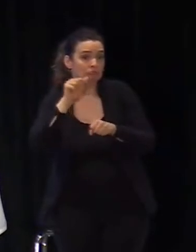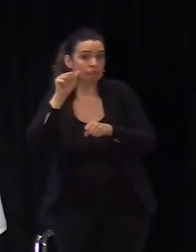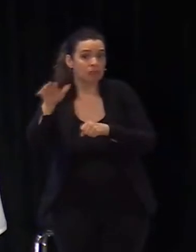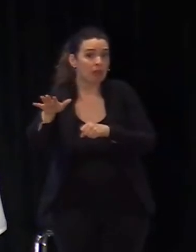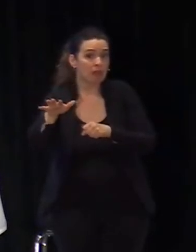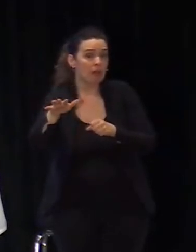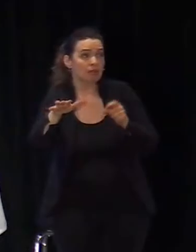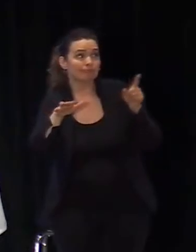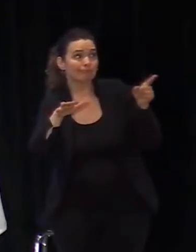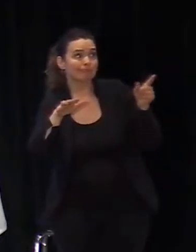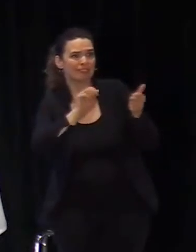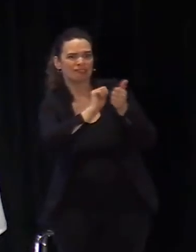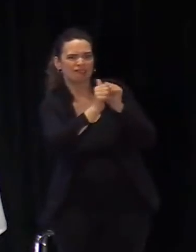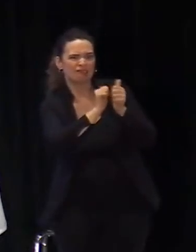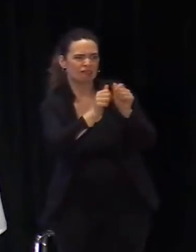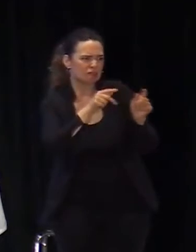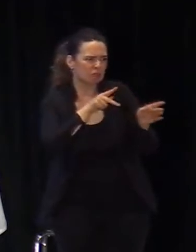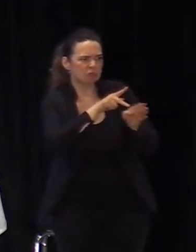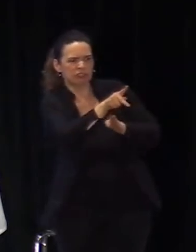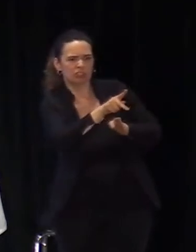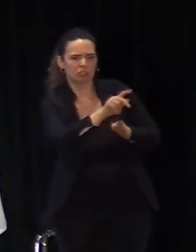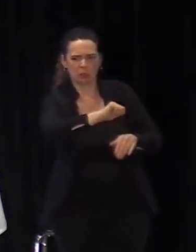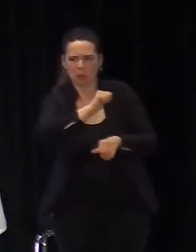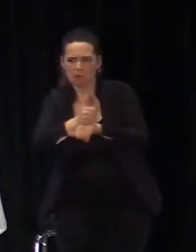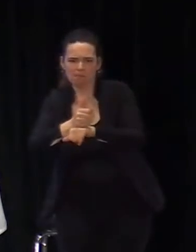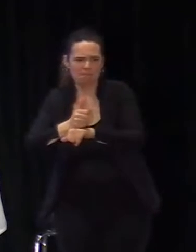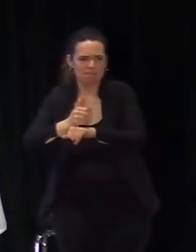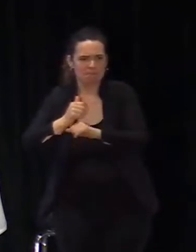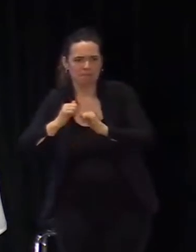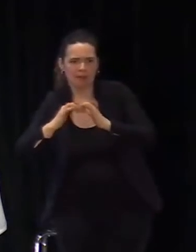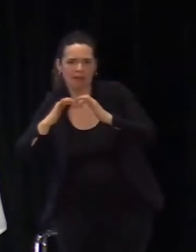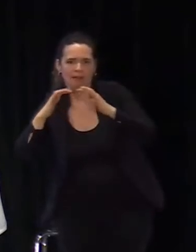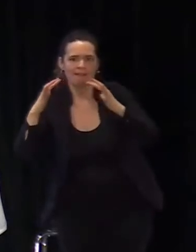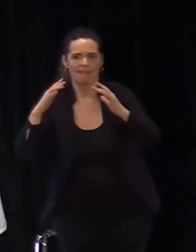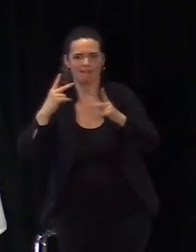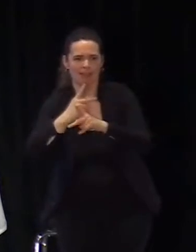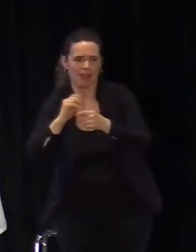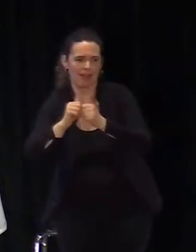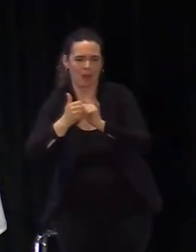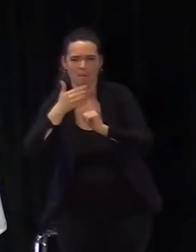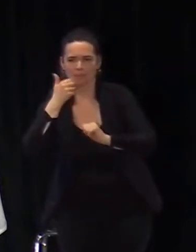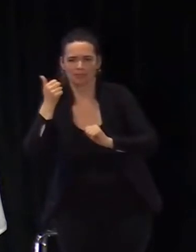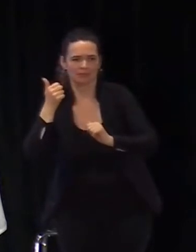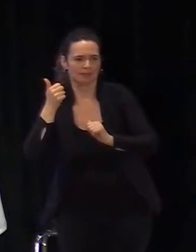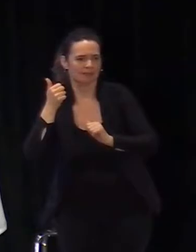there. I think some of this is just people overthinking things.